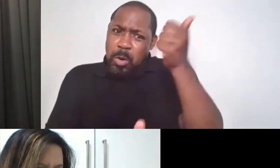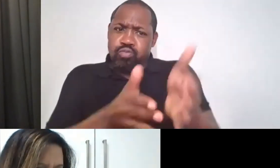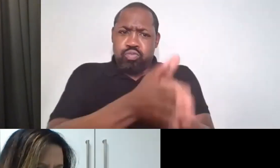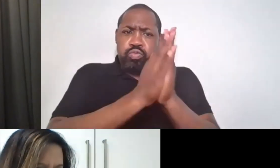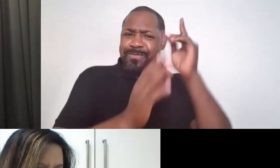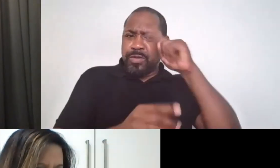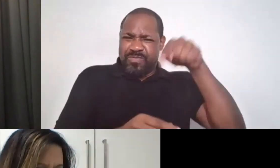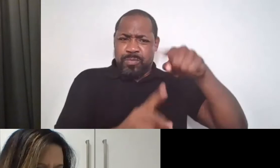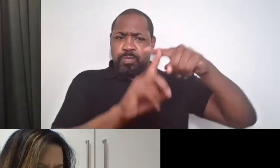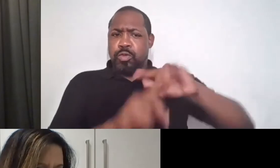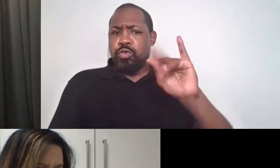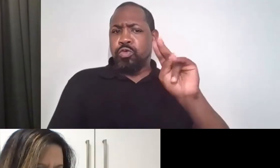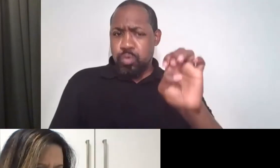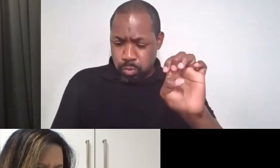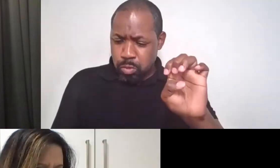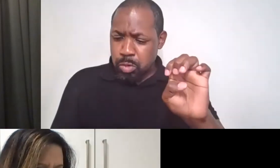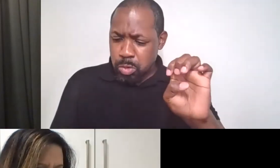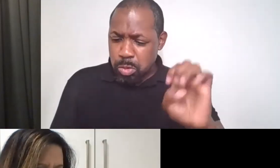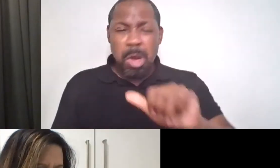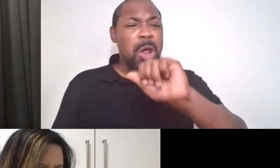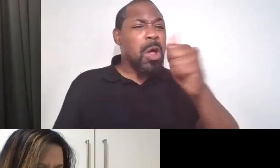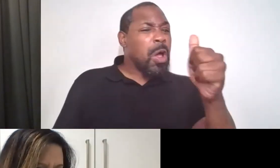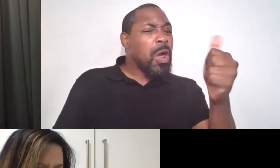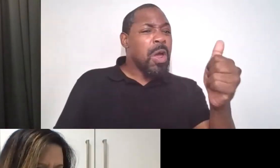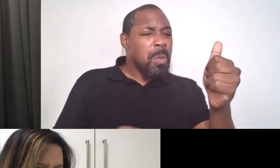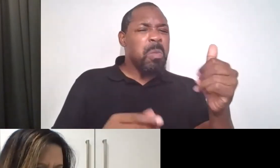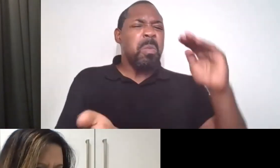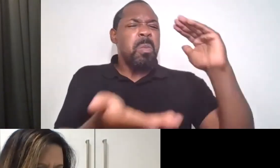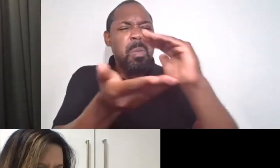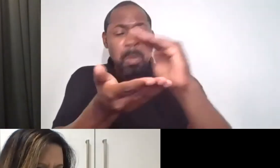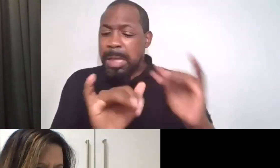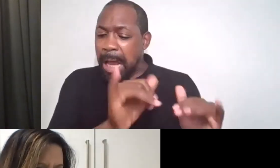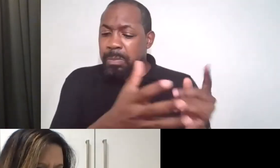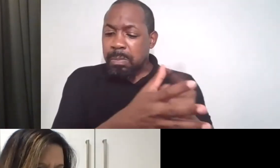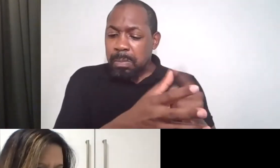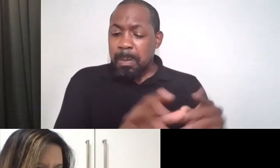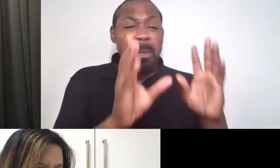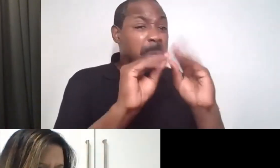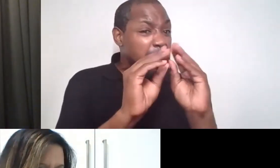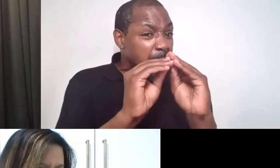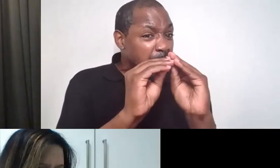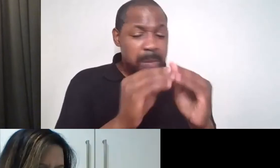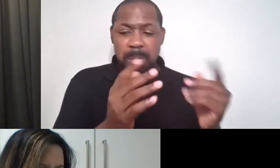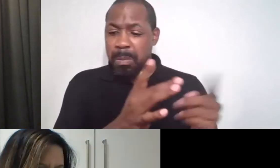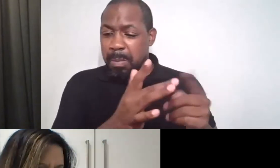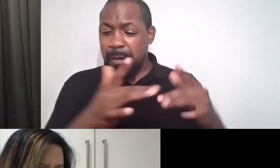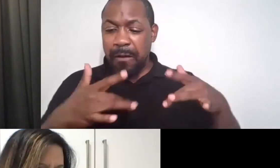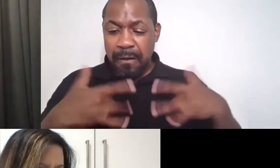44. Medical and mental health are the most requested for the month of June. Anything else is much smaller, like a